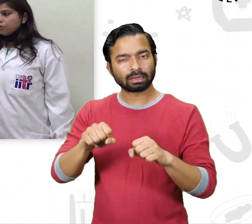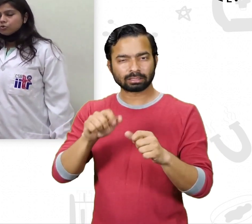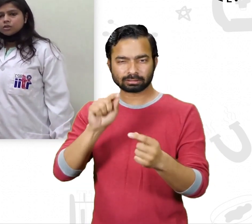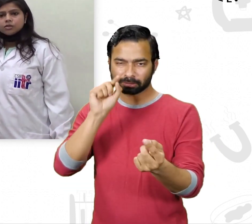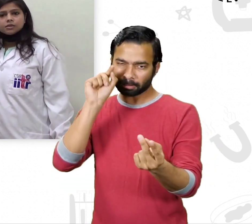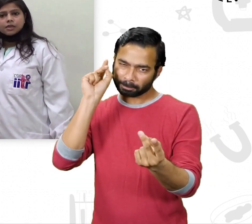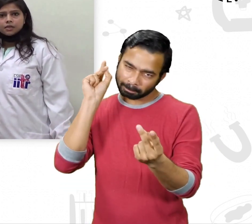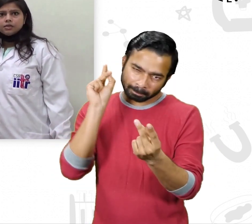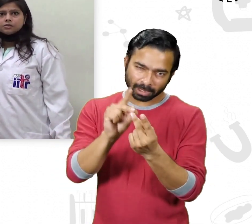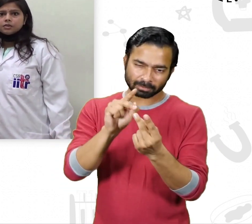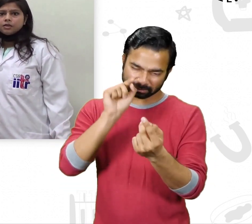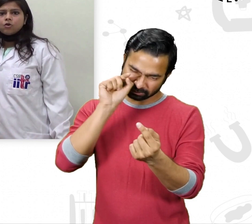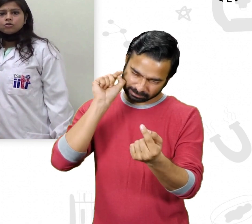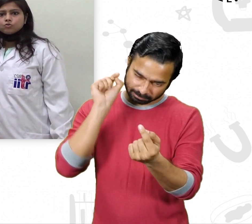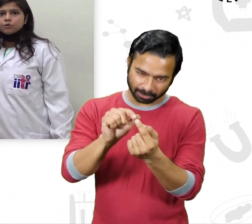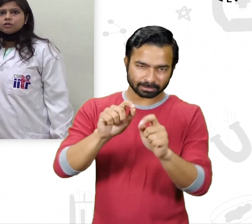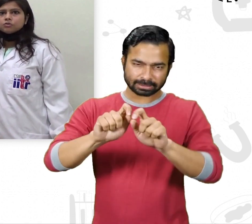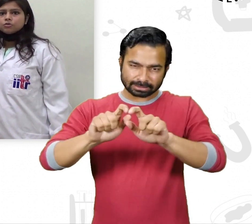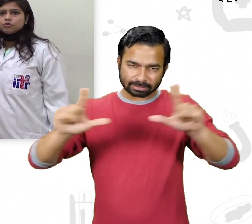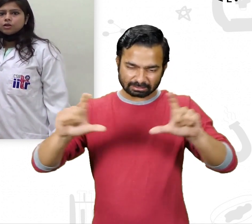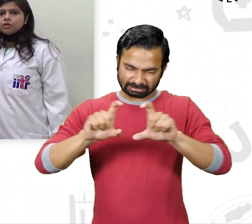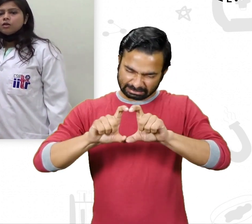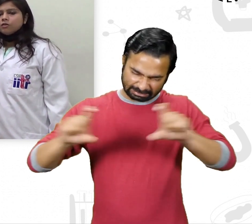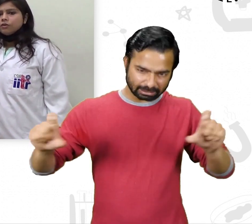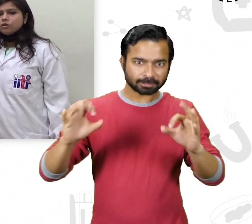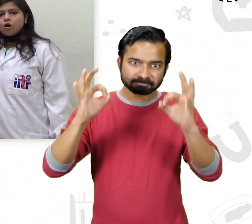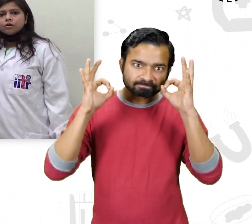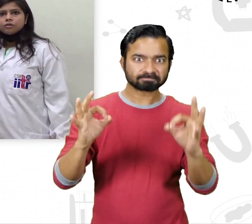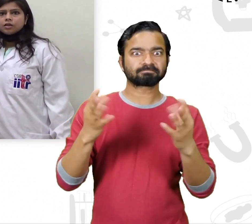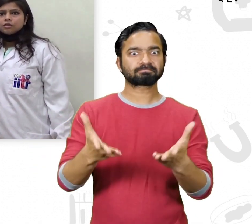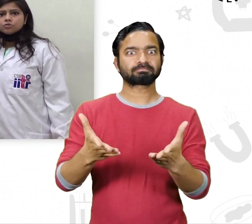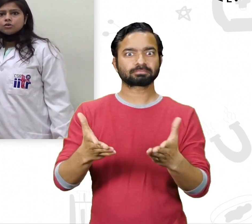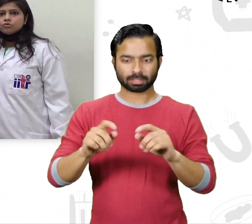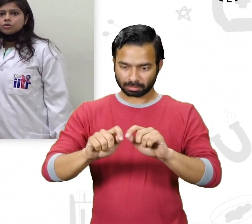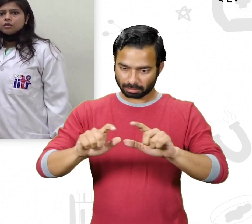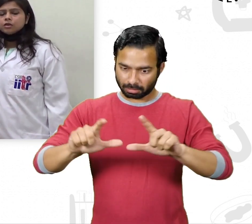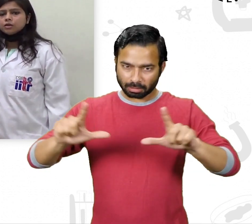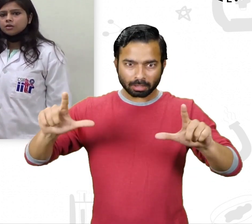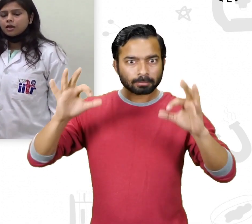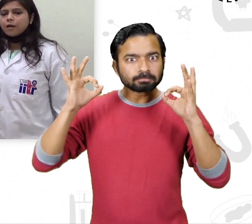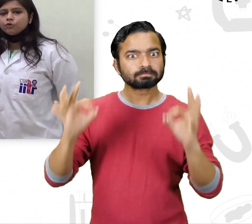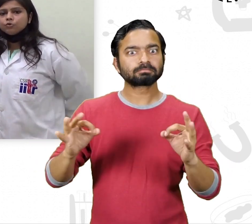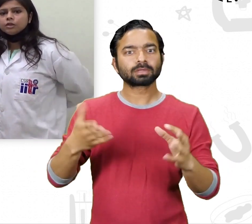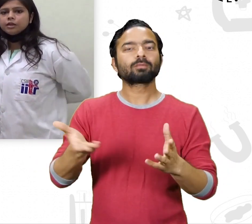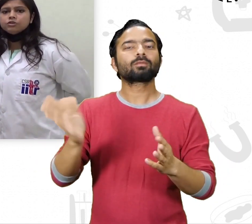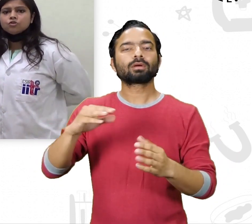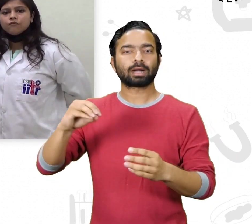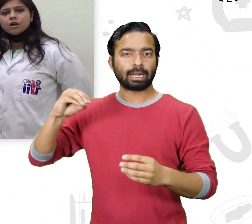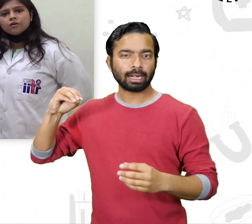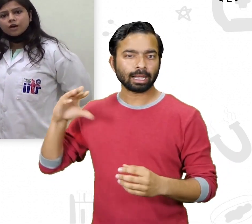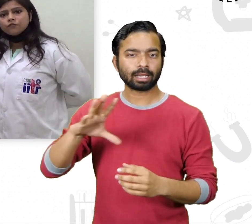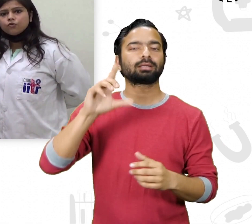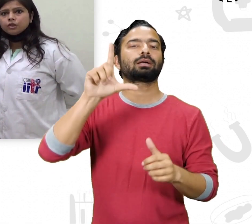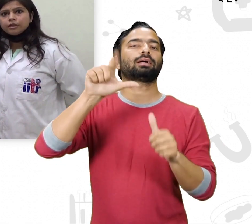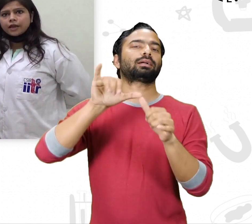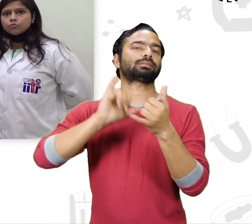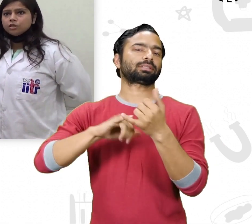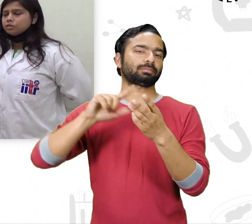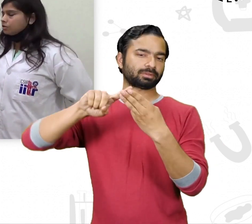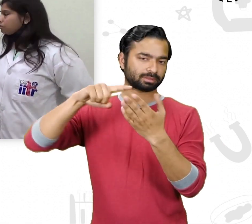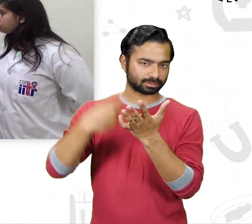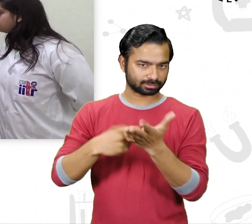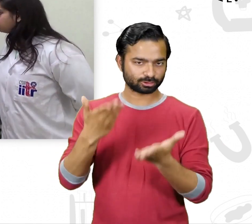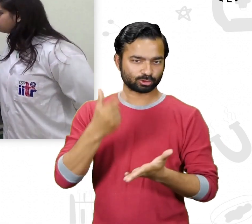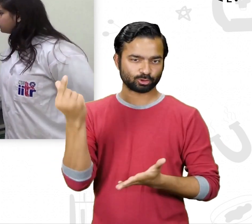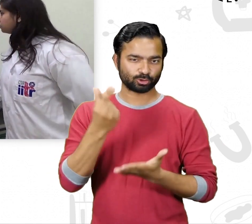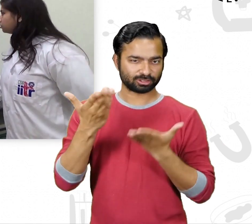By using this Airy scan or super resolution, we got the resolution up to the range of 140 nanometer.